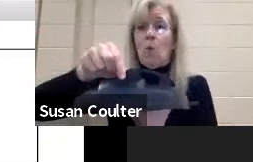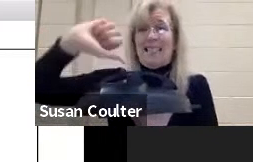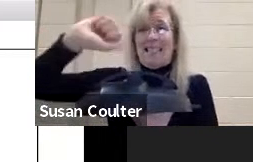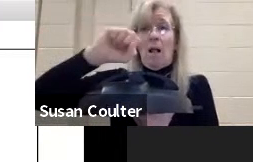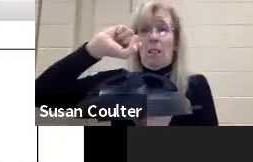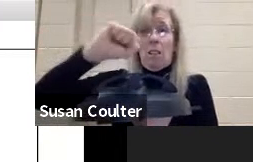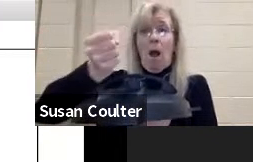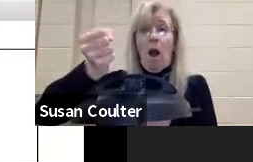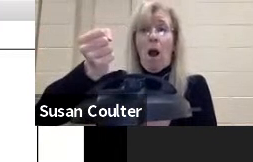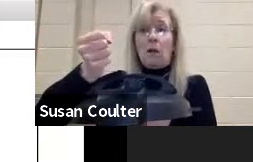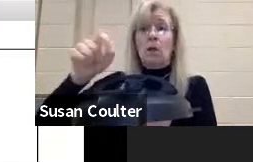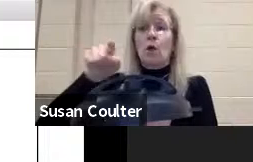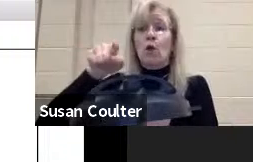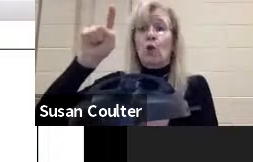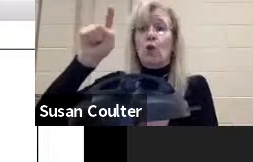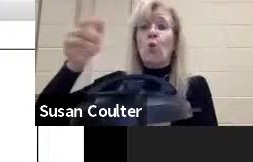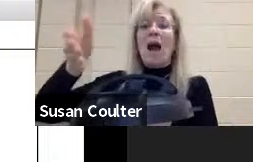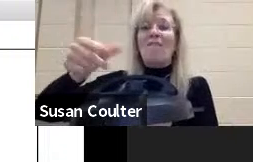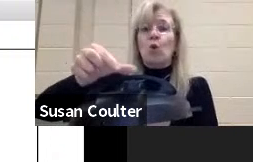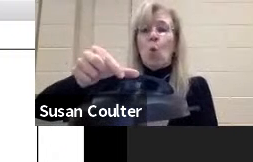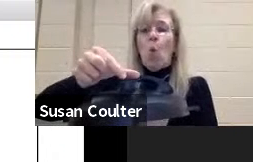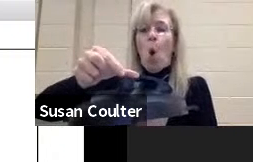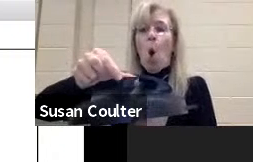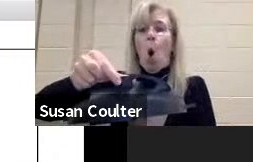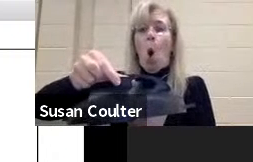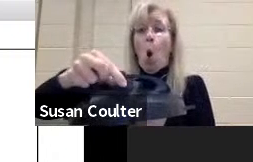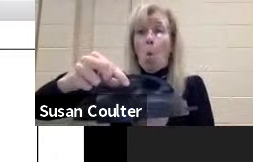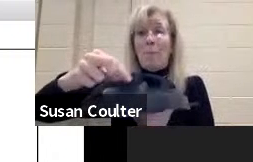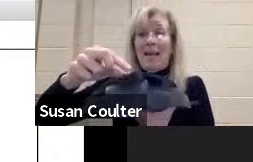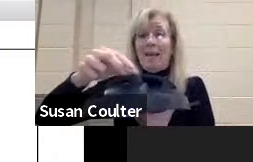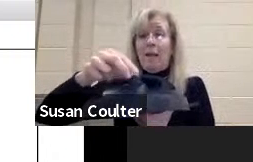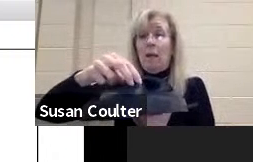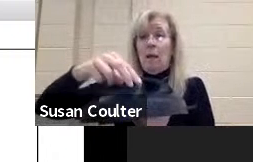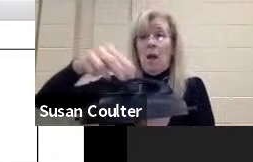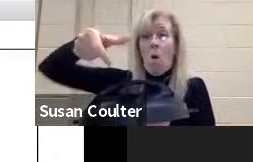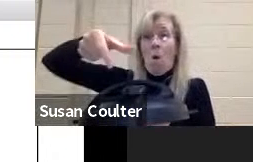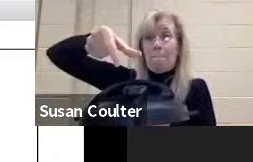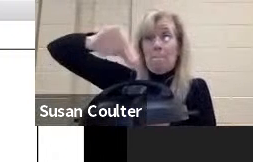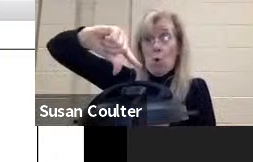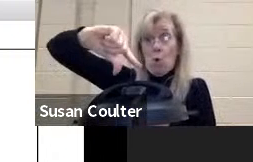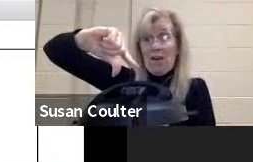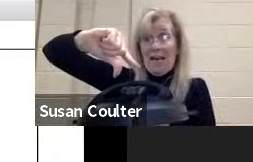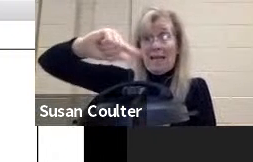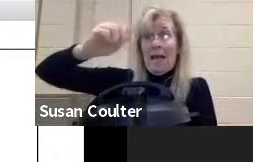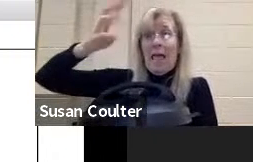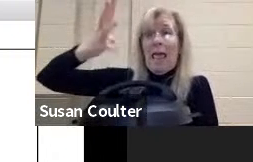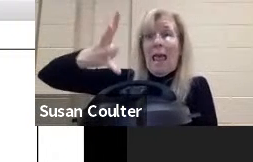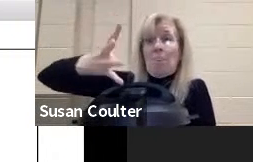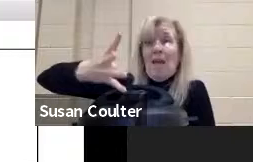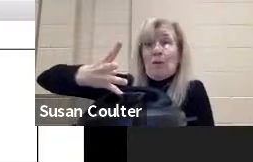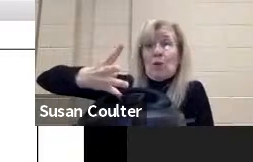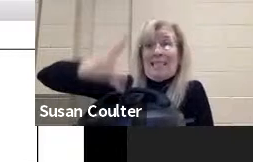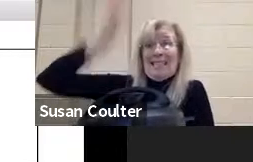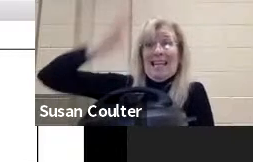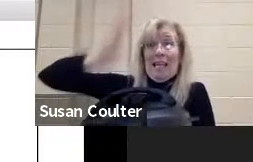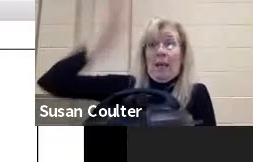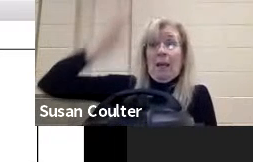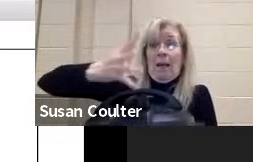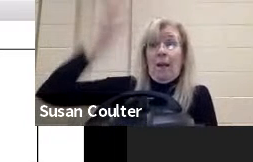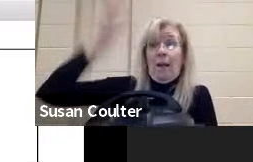Okay, so it's still locked. You have to open, move it, and then